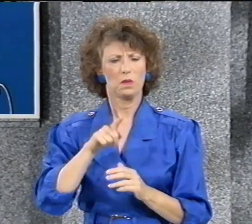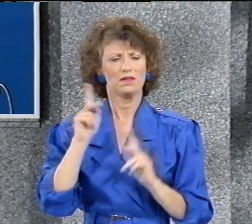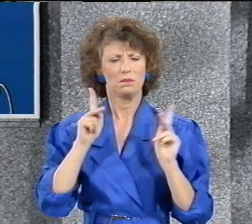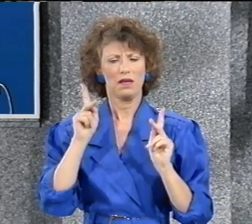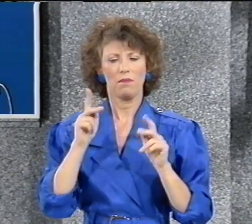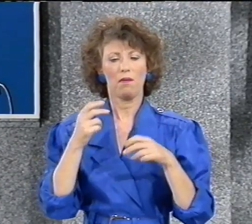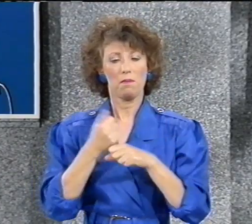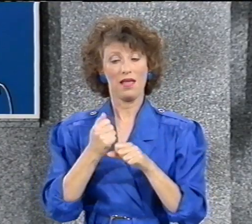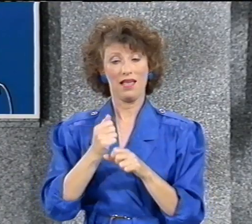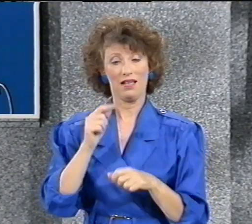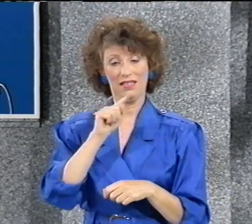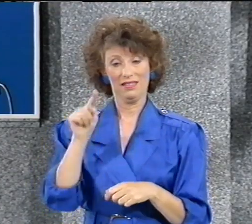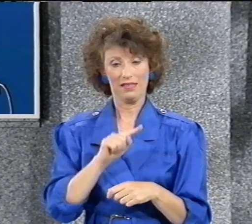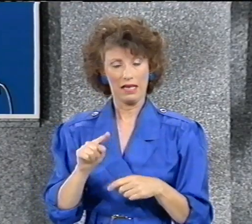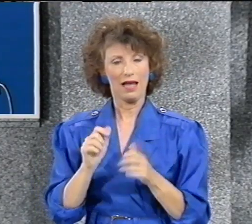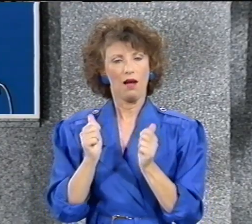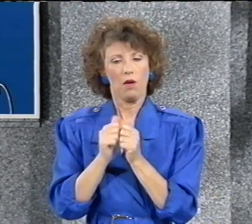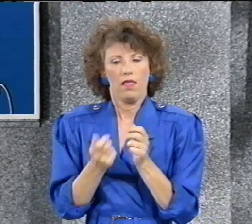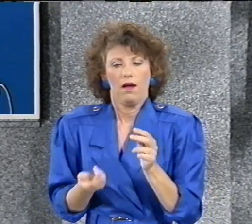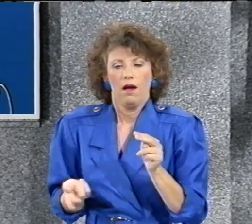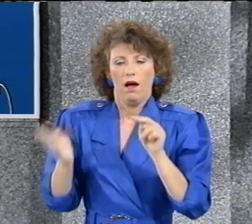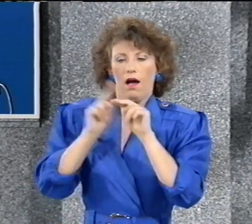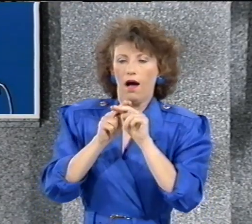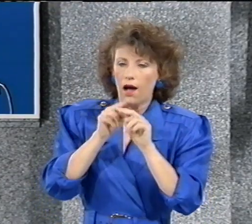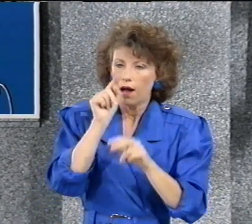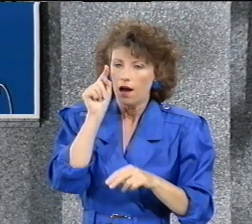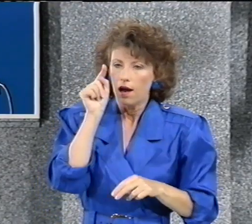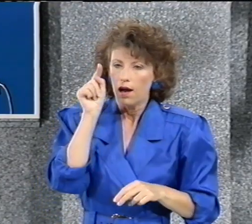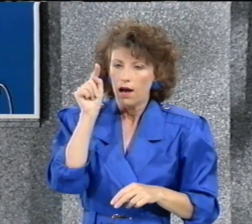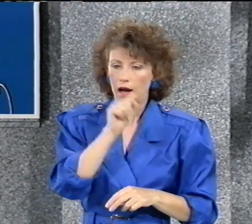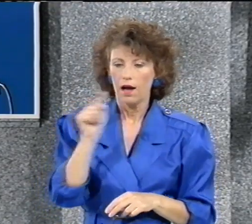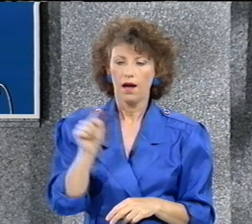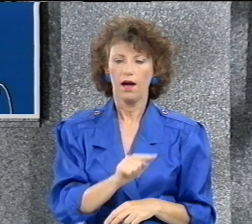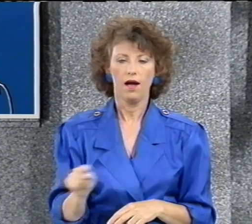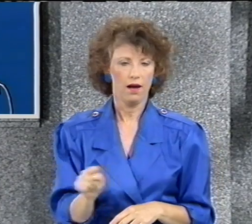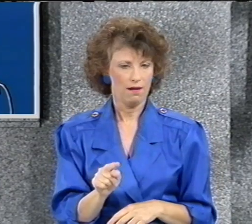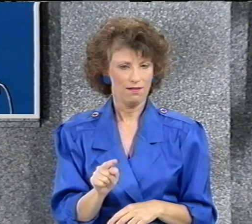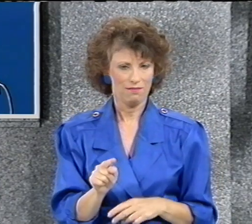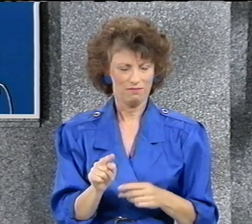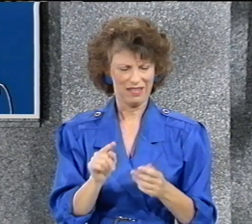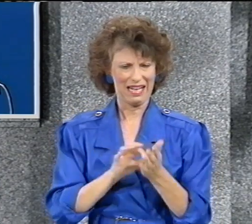Sometimes people add an extra motion or a little hook on the Z,